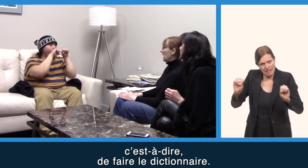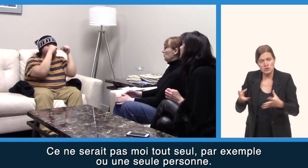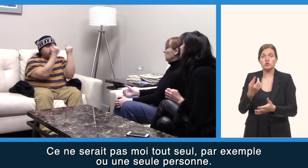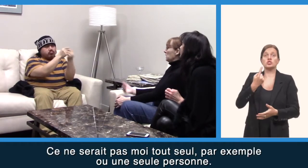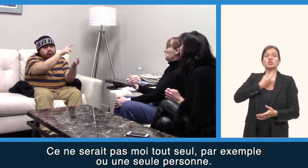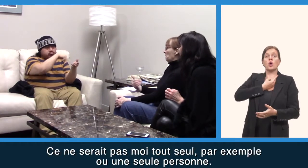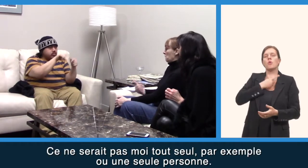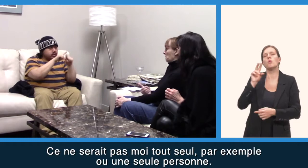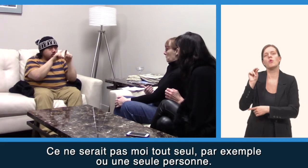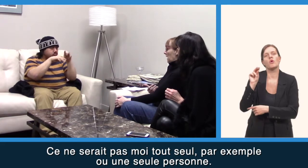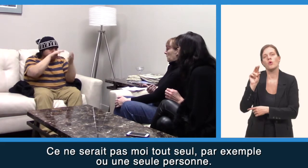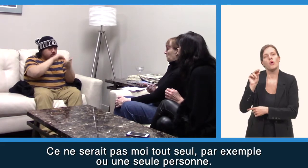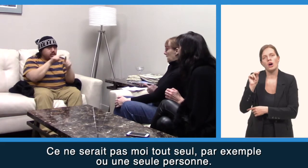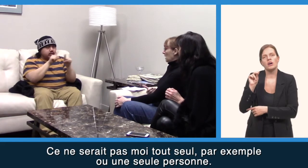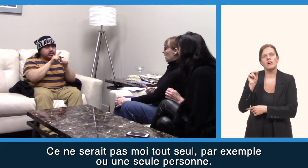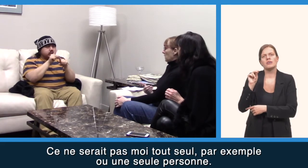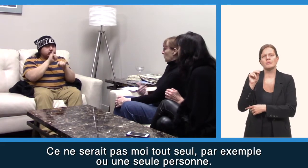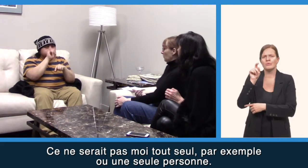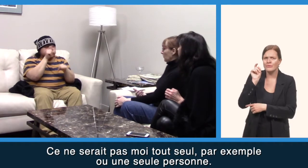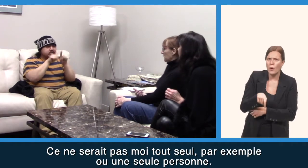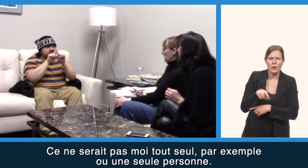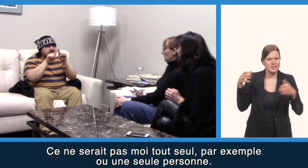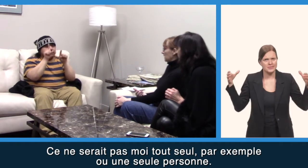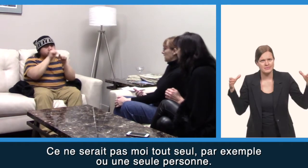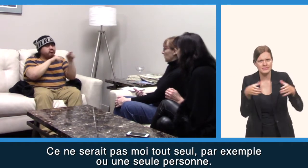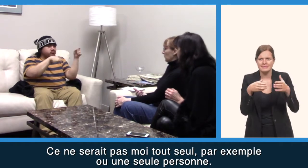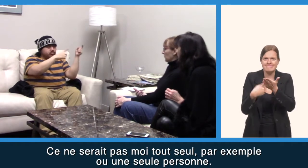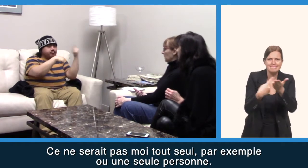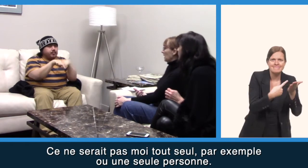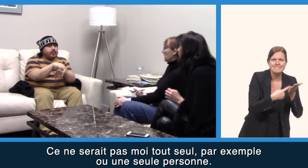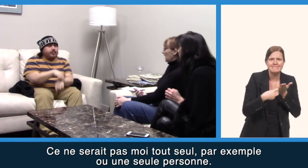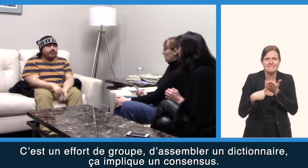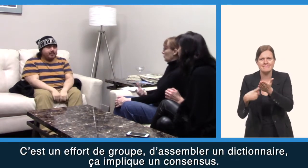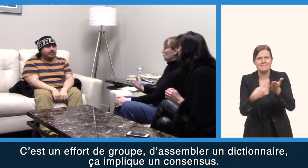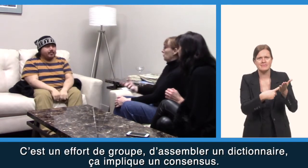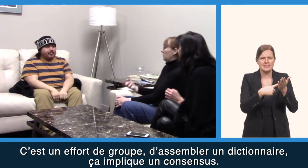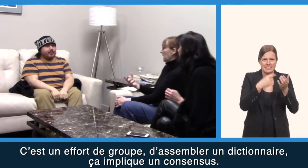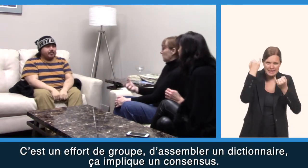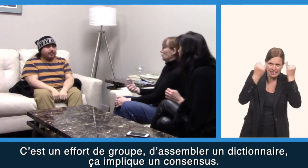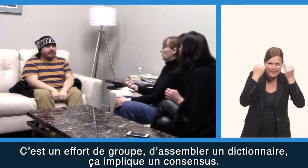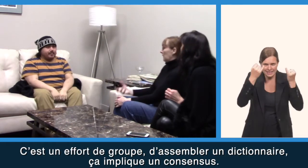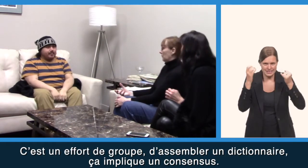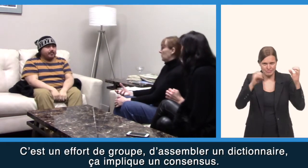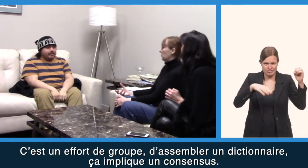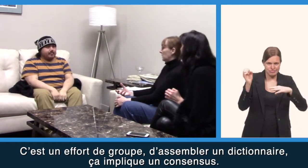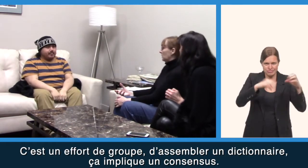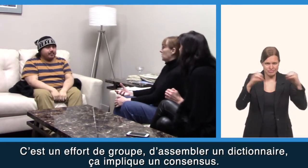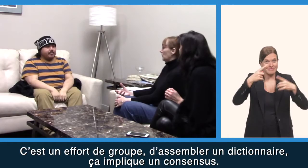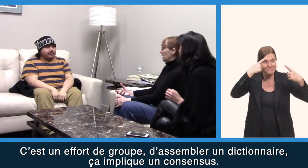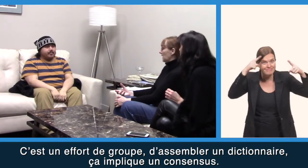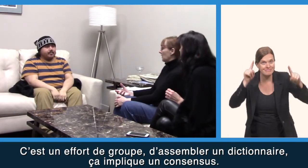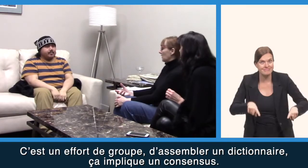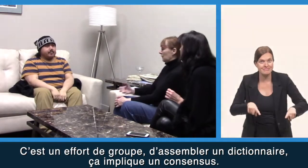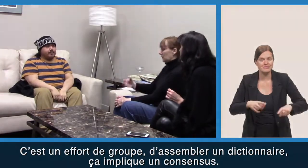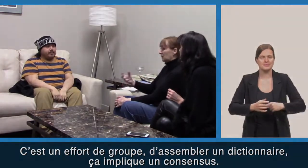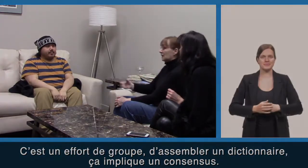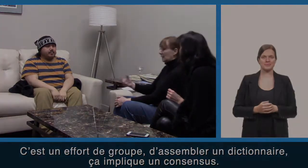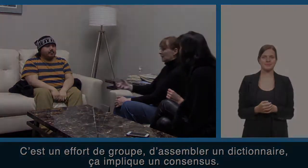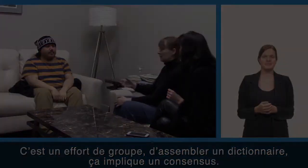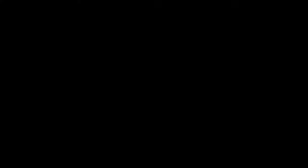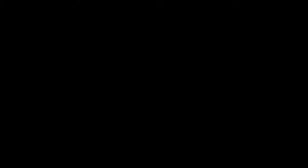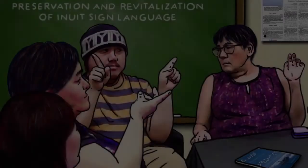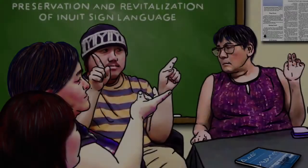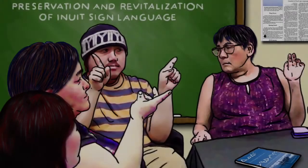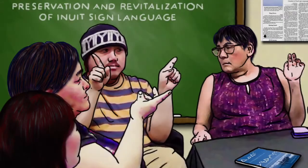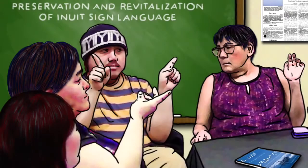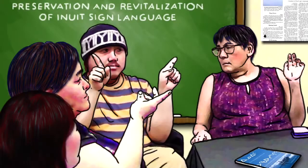dictionary. It wouldn't be me on my own, for example, as a single person. It's a group, that's a group effort to put a dictionary together, have